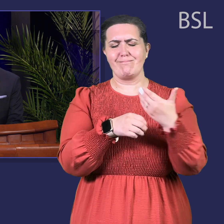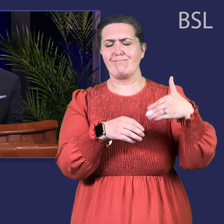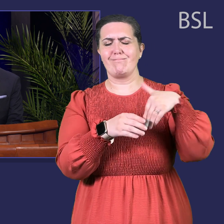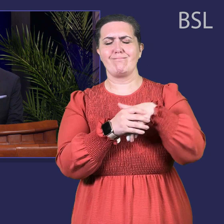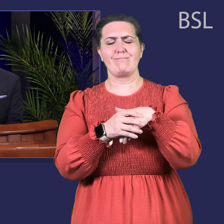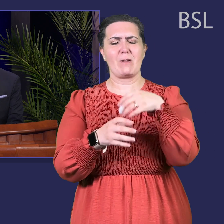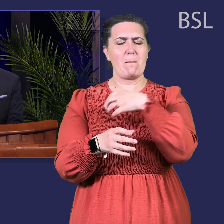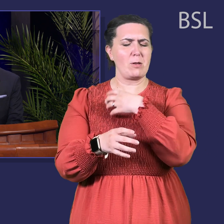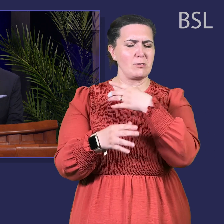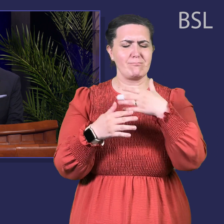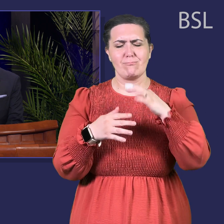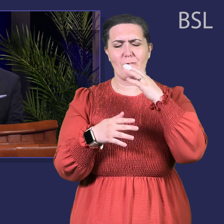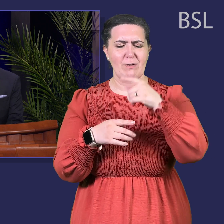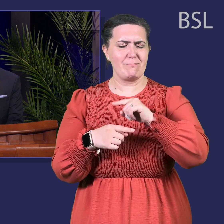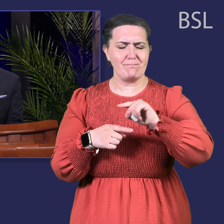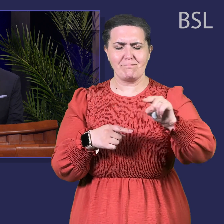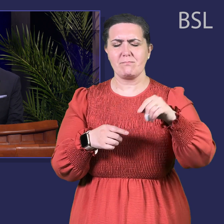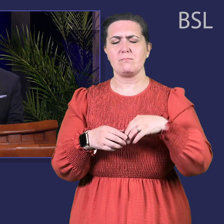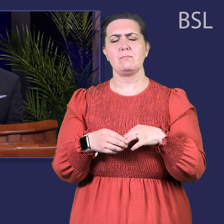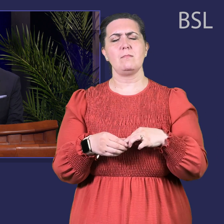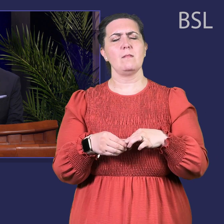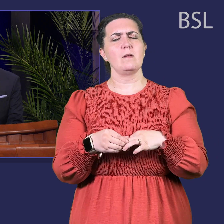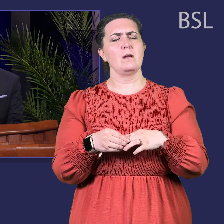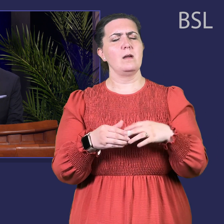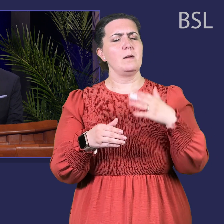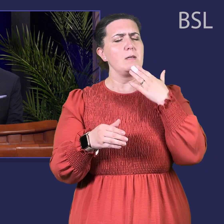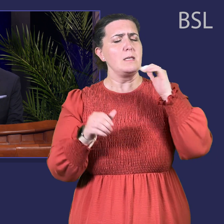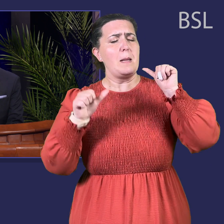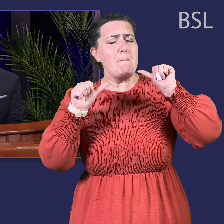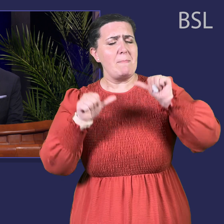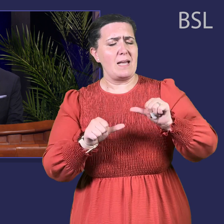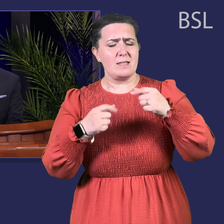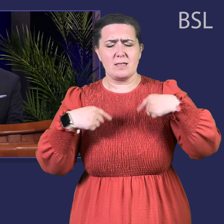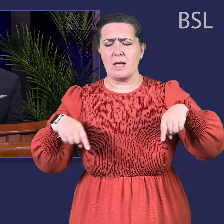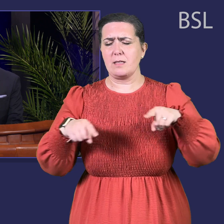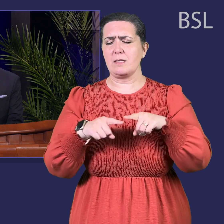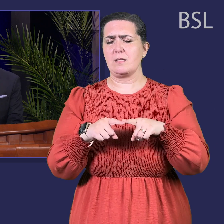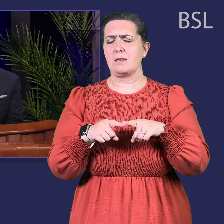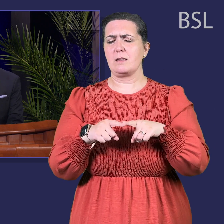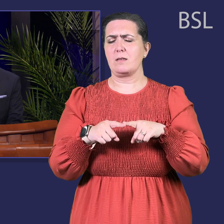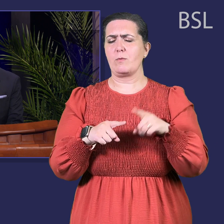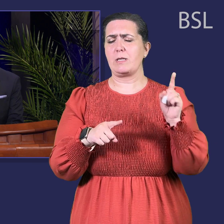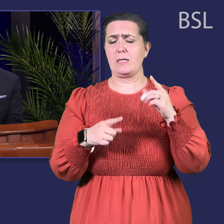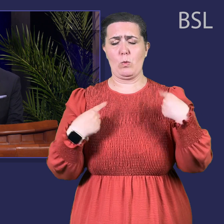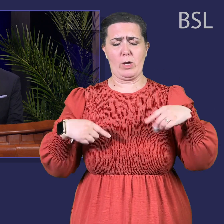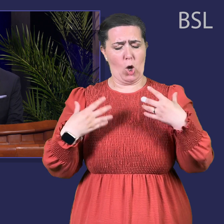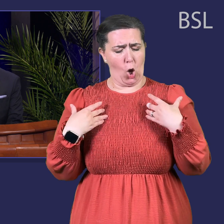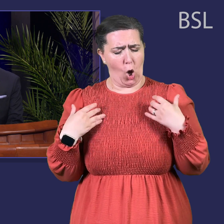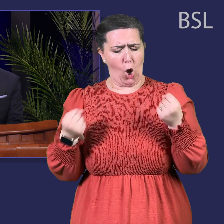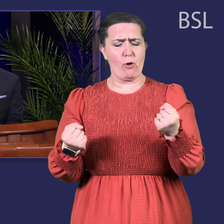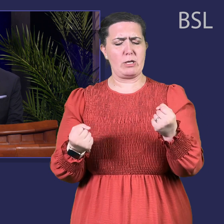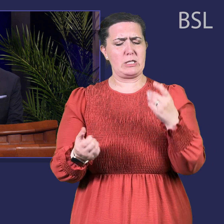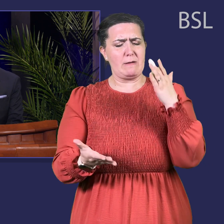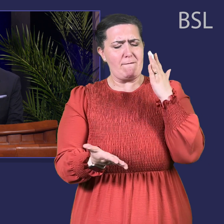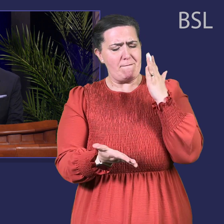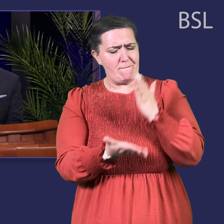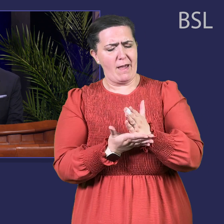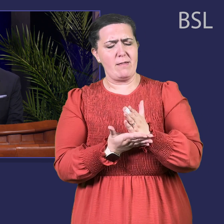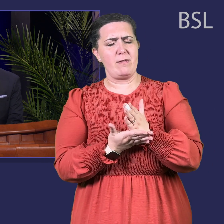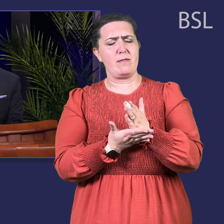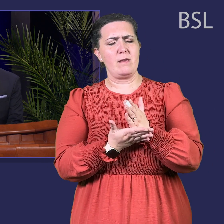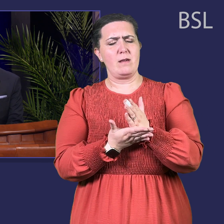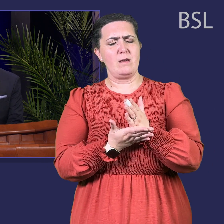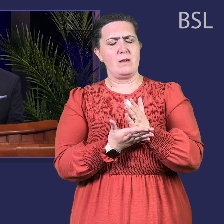life. We ask thee to bless all of us, that we have the courage and faith